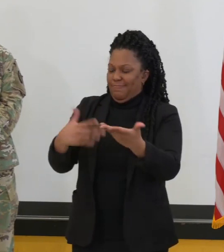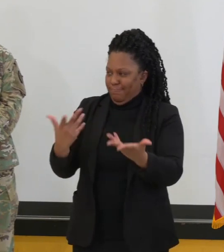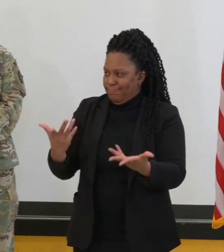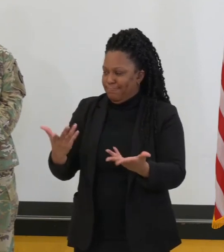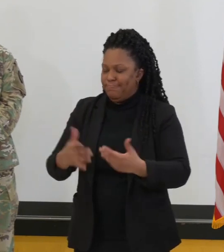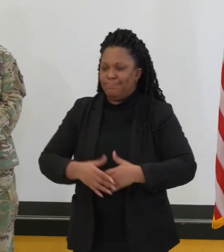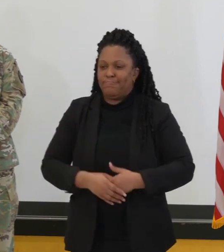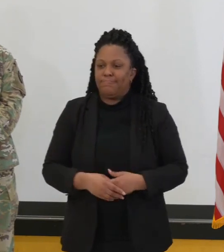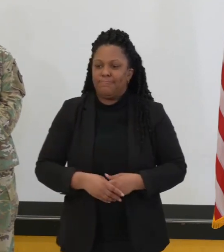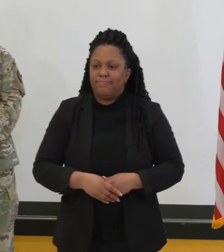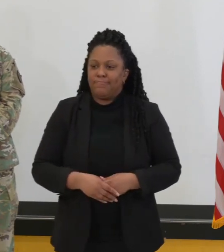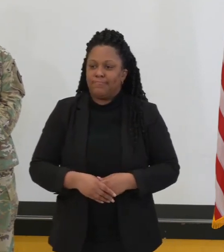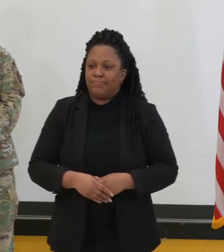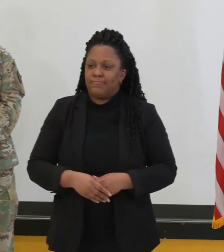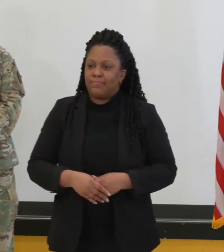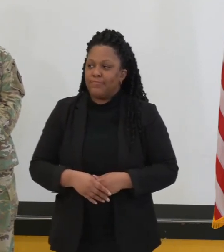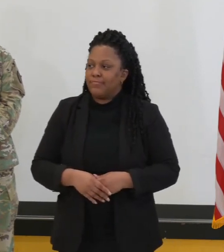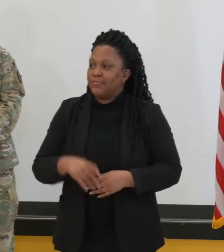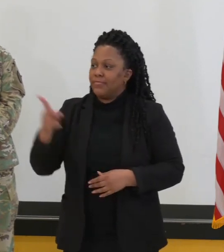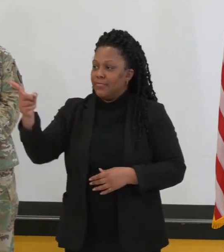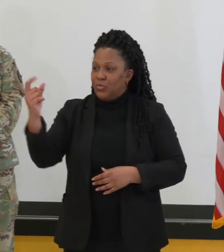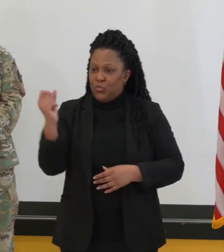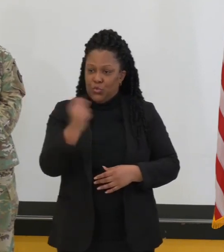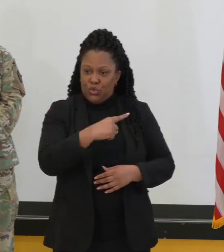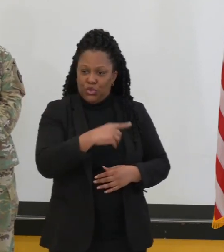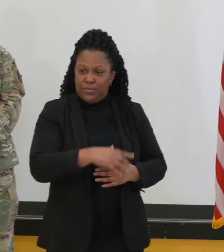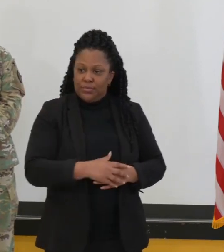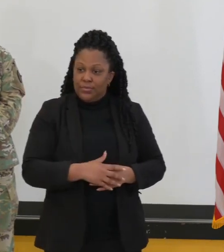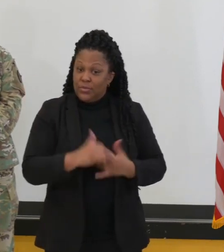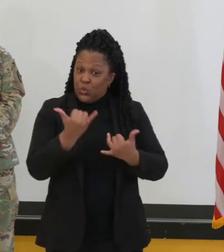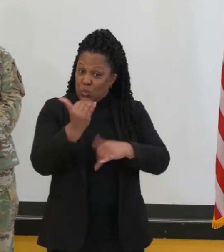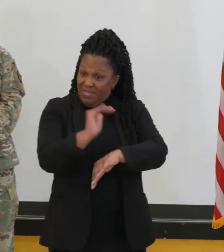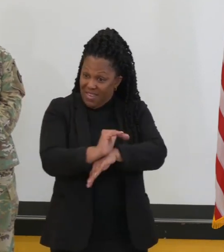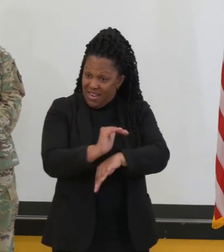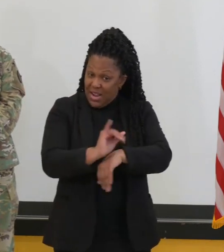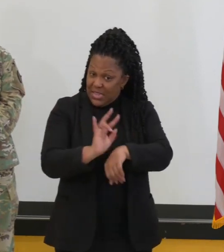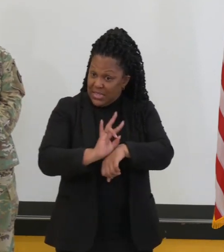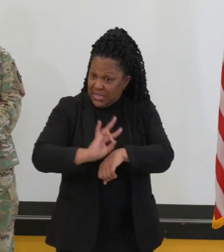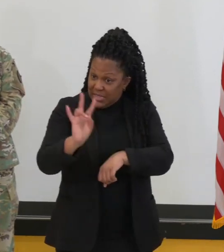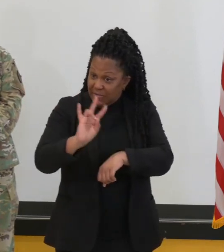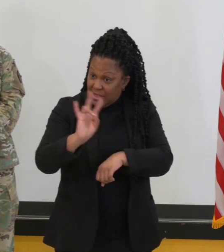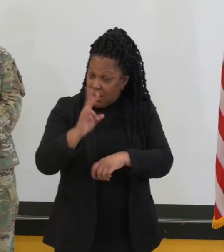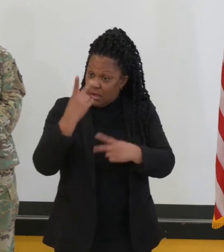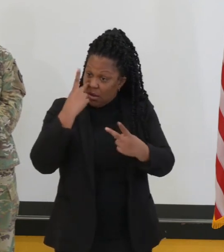be arrested if they gather for that vigil at 7 o'clock tonight, even though it's